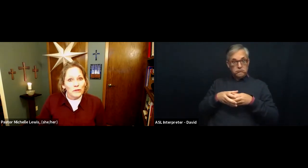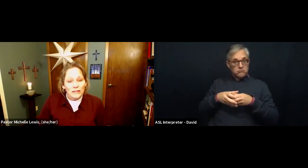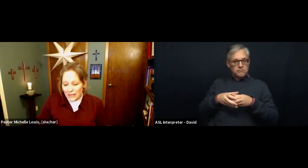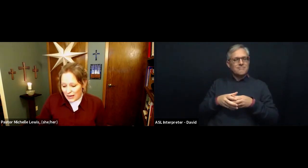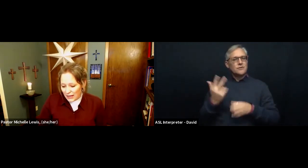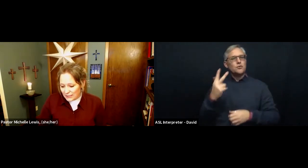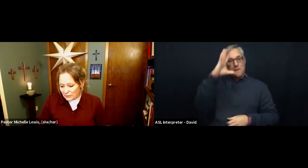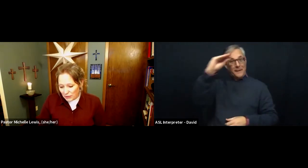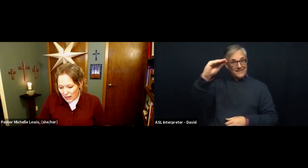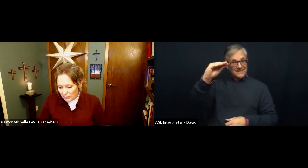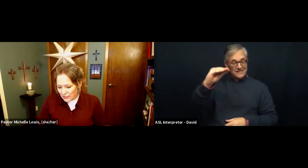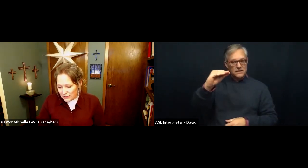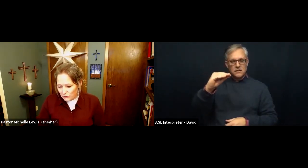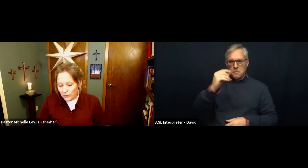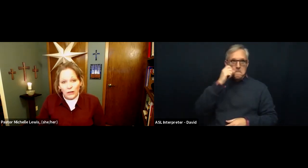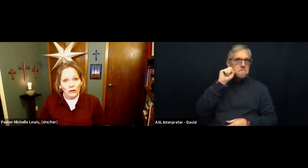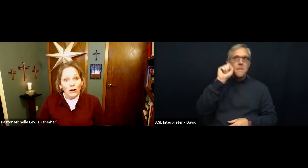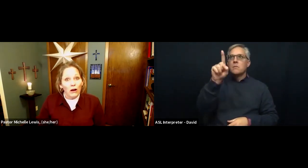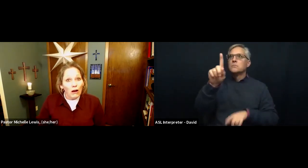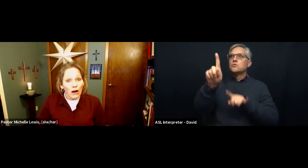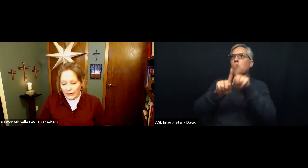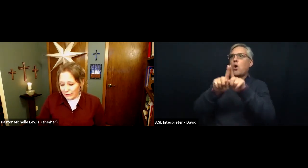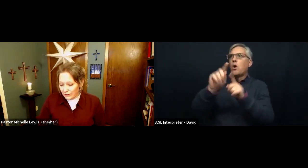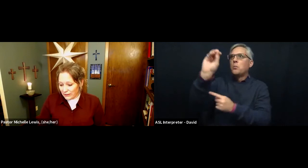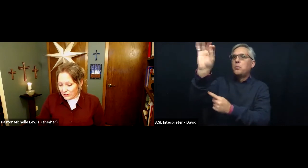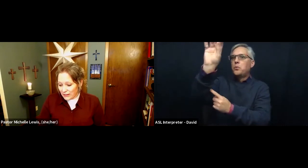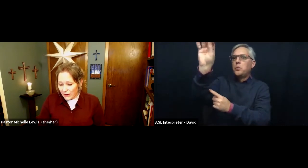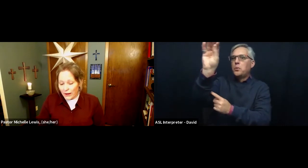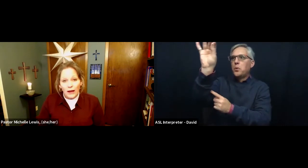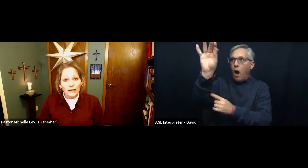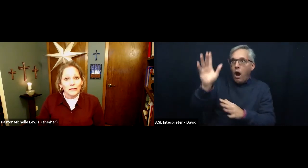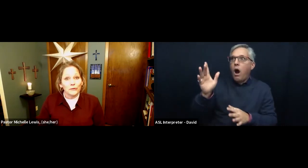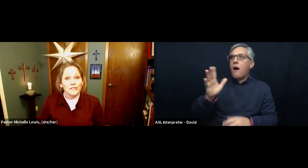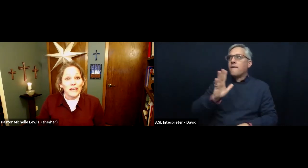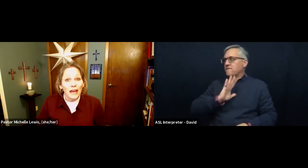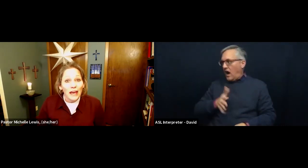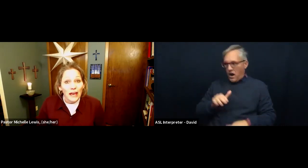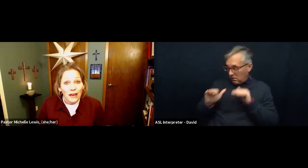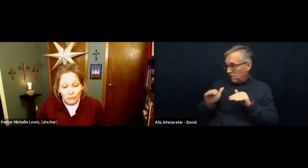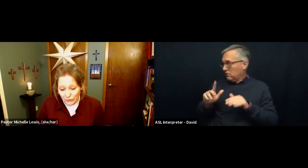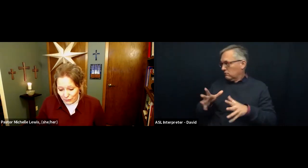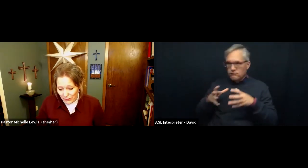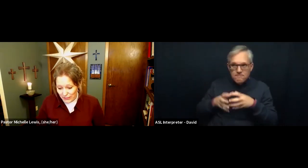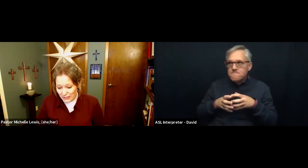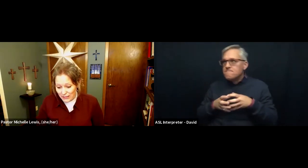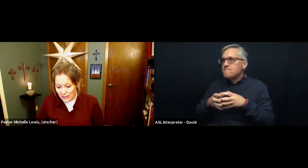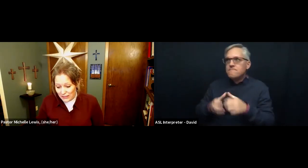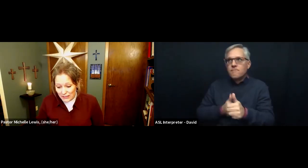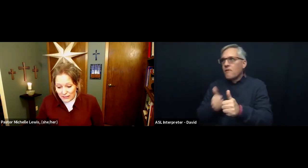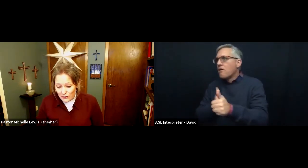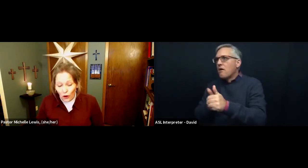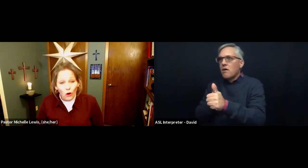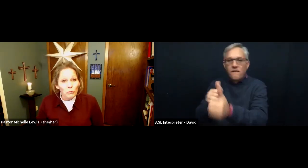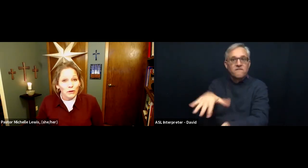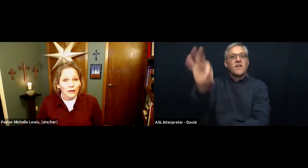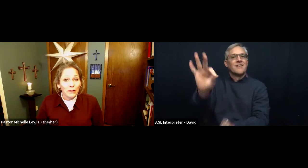And with that promise, we are awed that God includes everyone